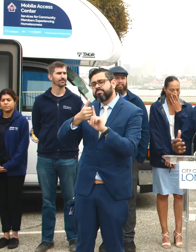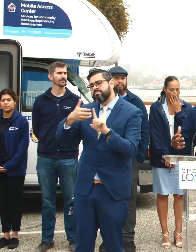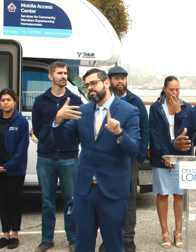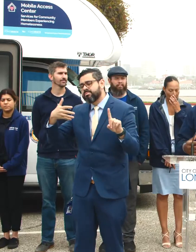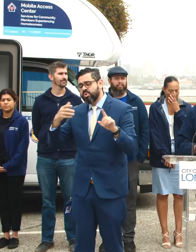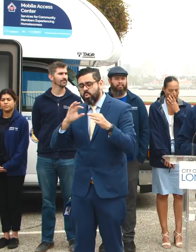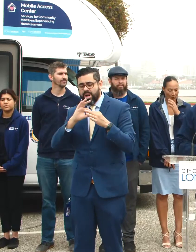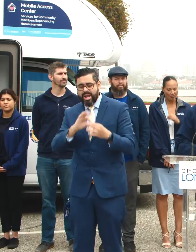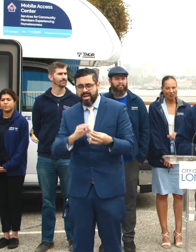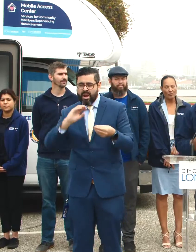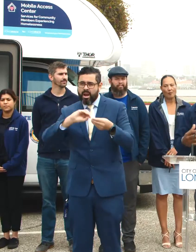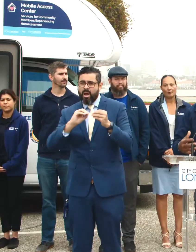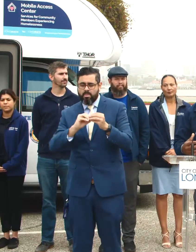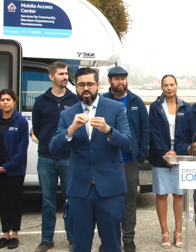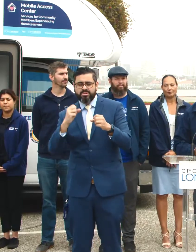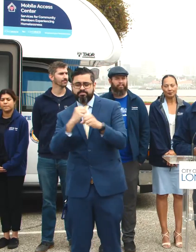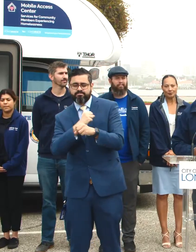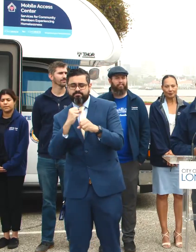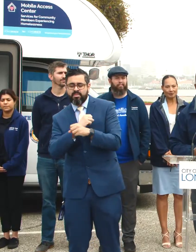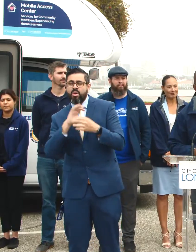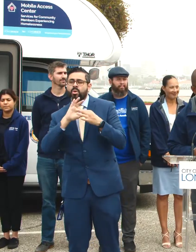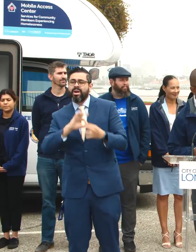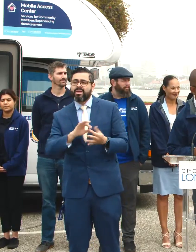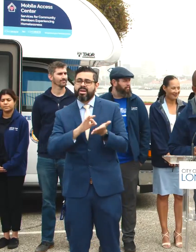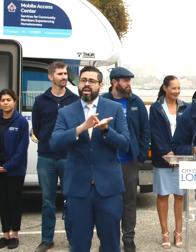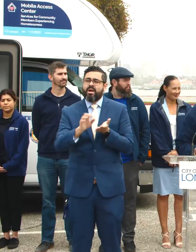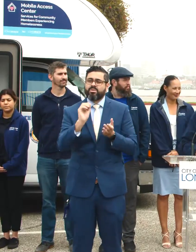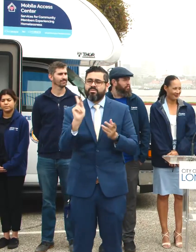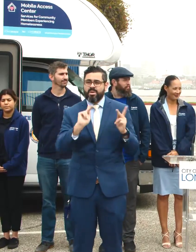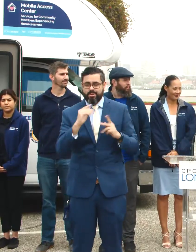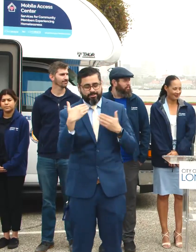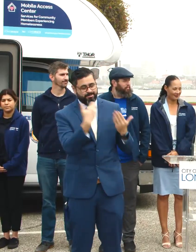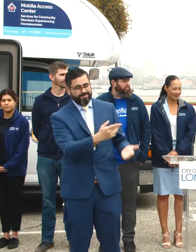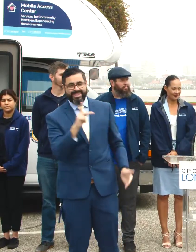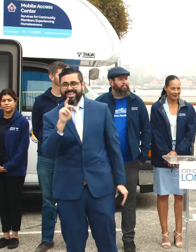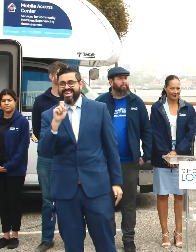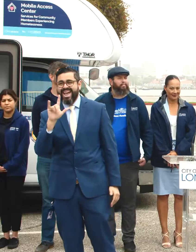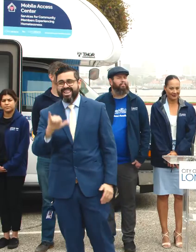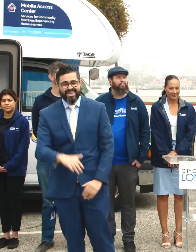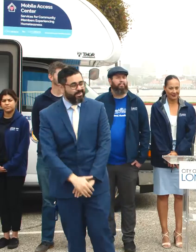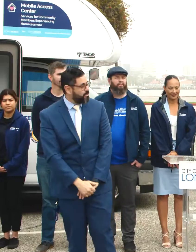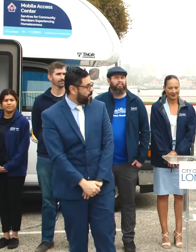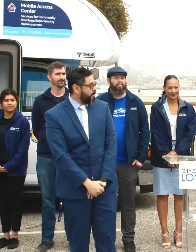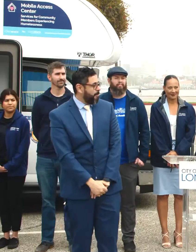the count and more of our emergency response. Kelly.